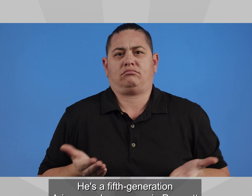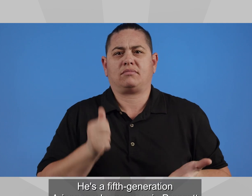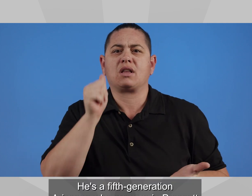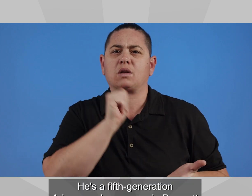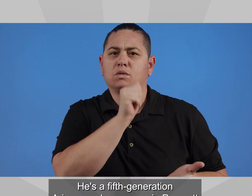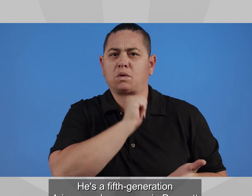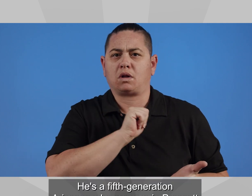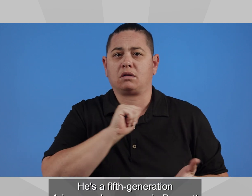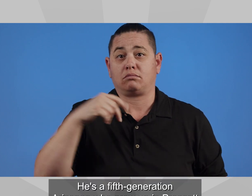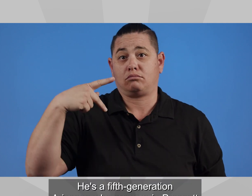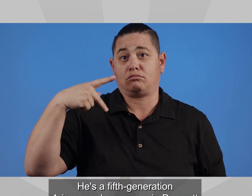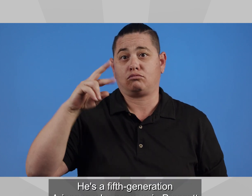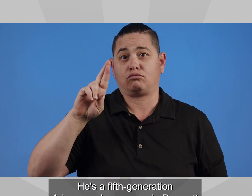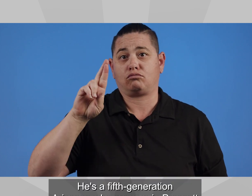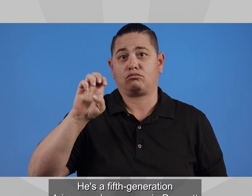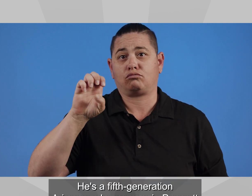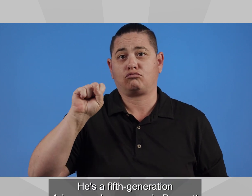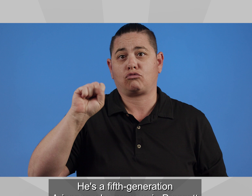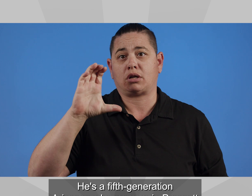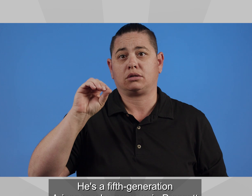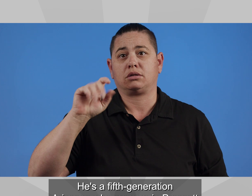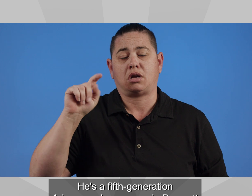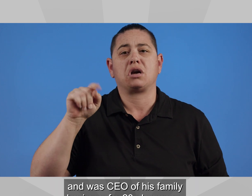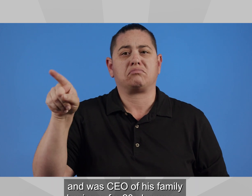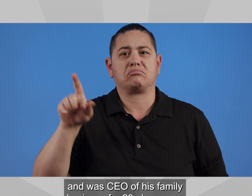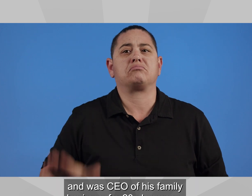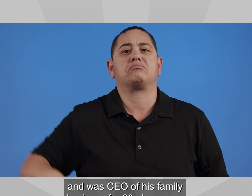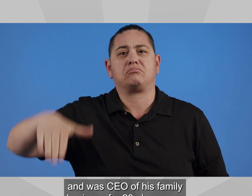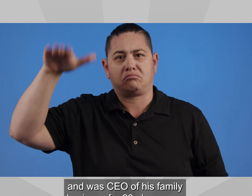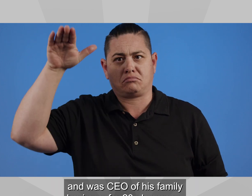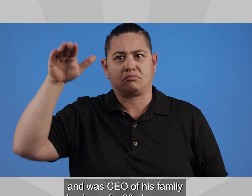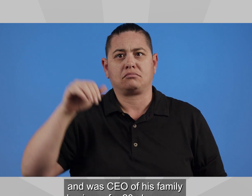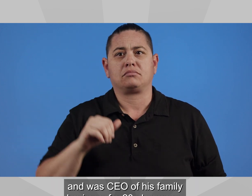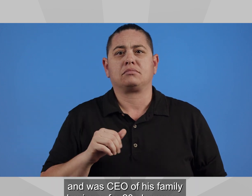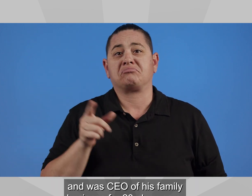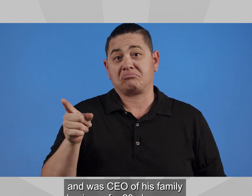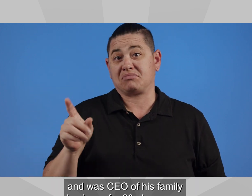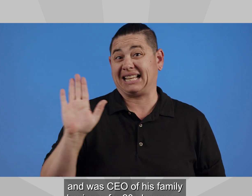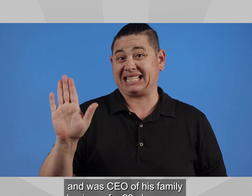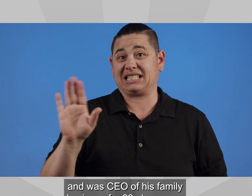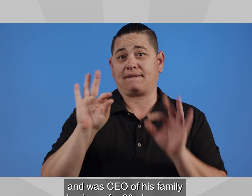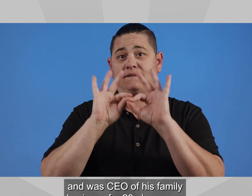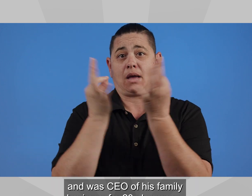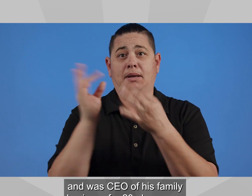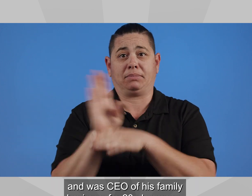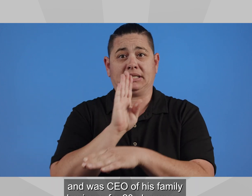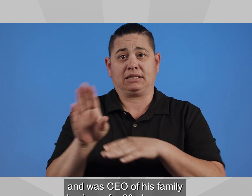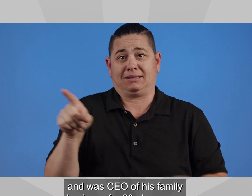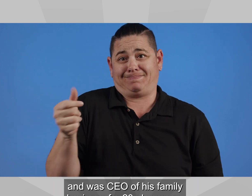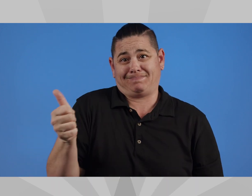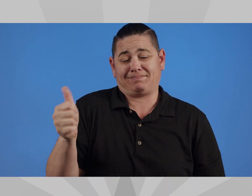He's a fifth-generation Arizonan who grew up in Prescott and was CEO of his family business for